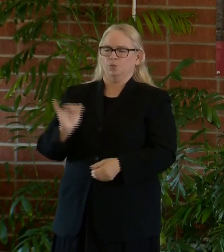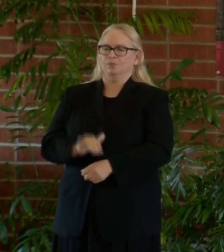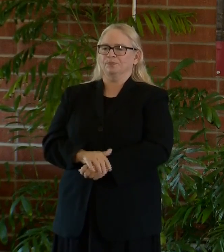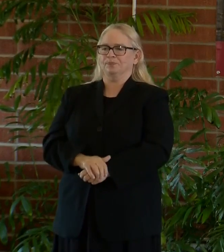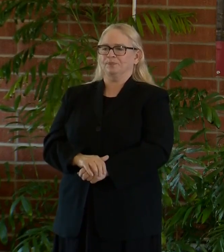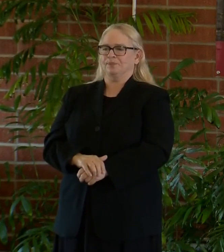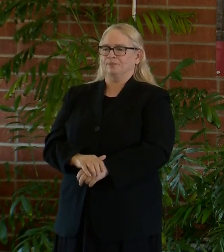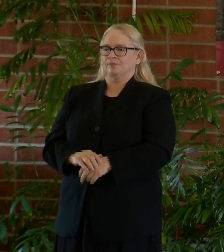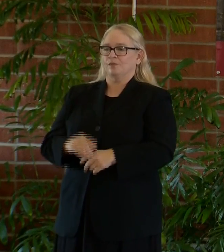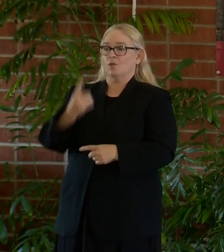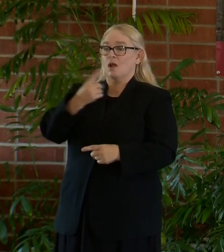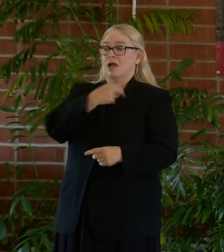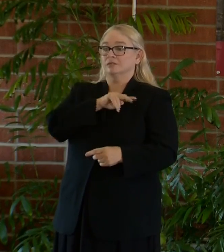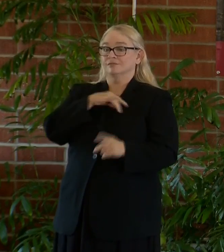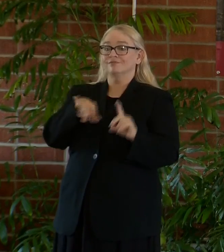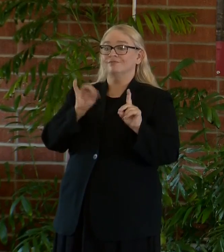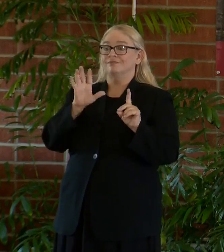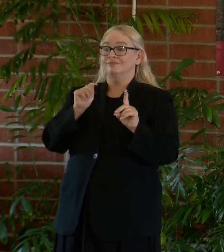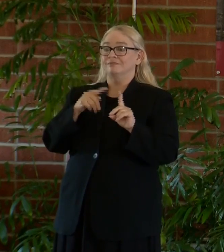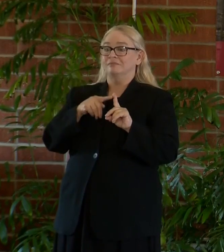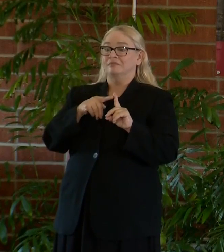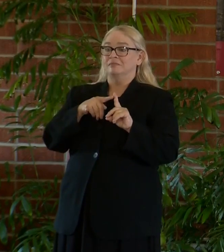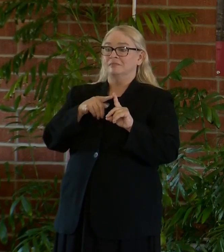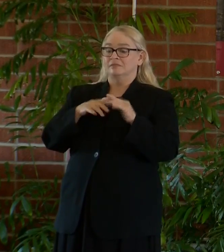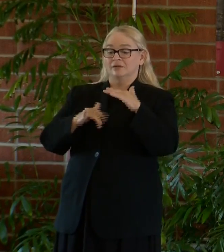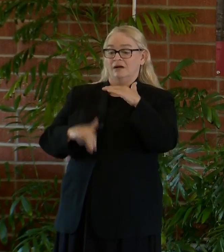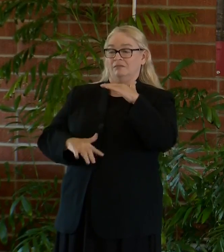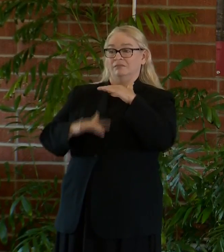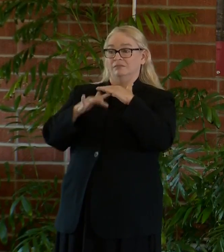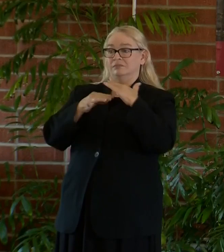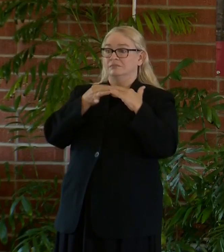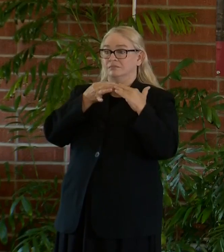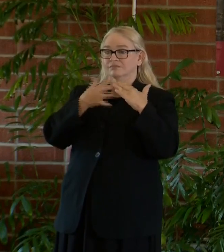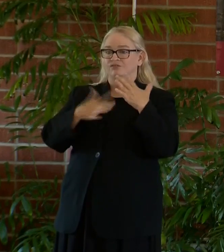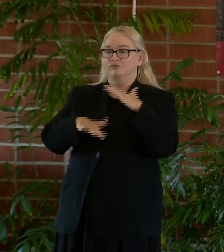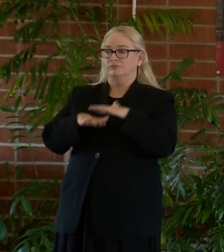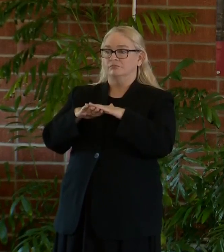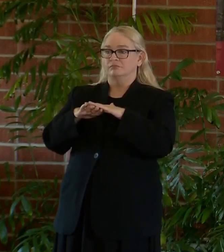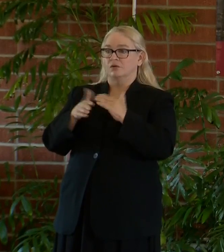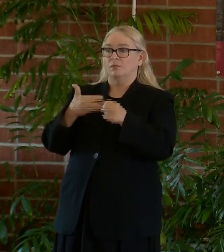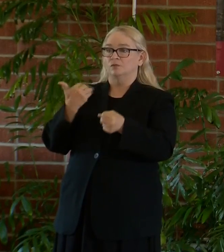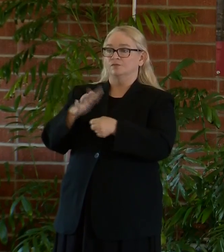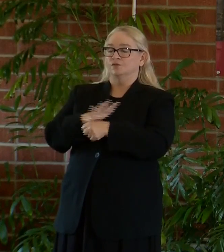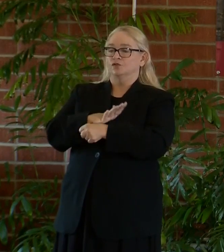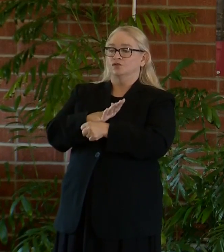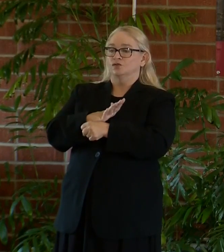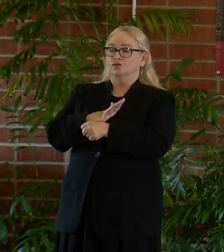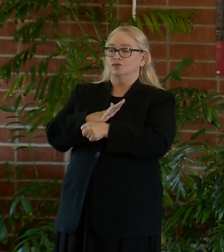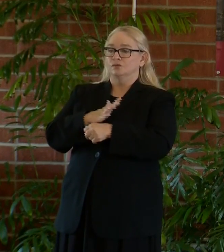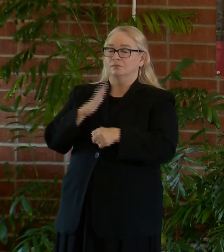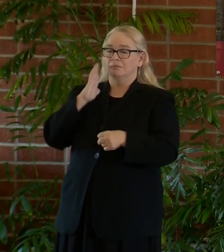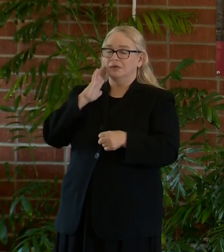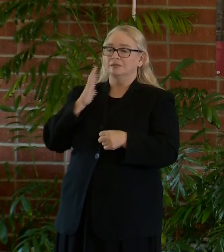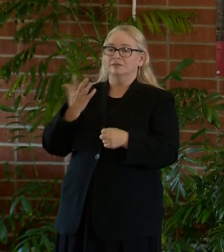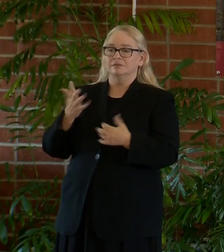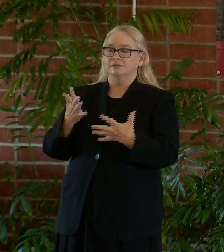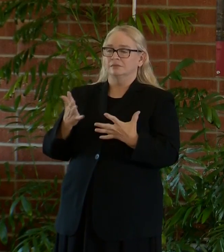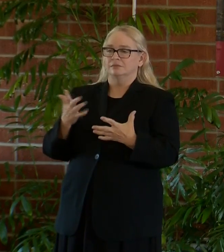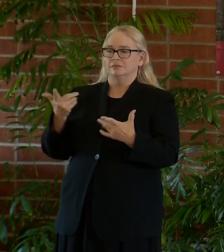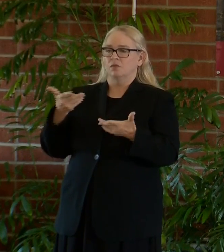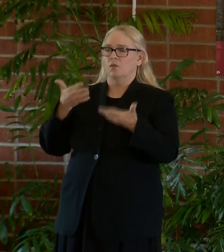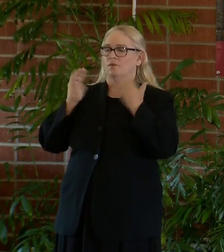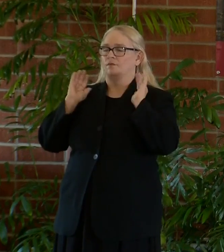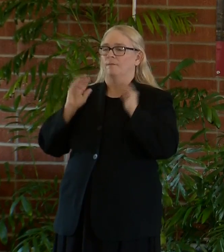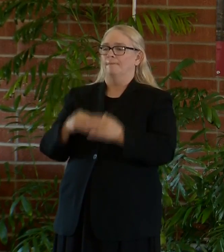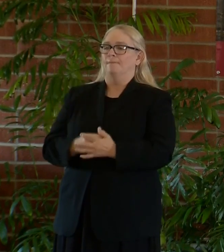capacity, that hospital system, that hospital is part of a system that has a coordinated capacity for